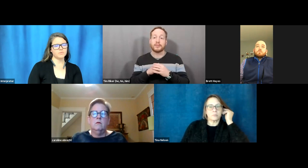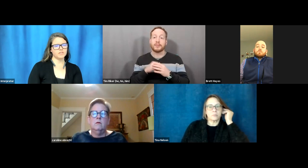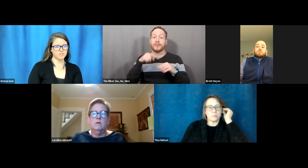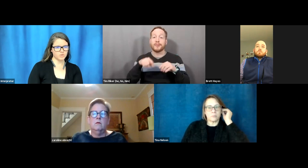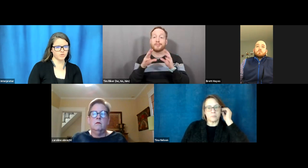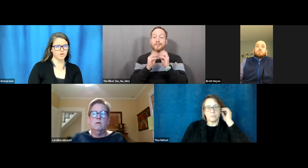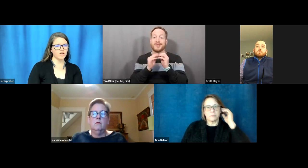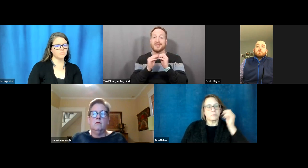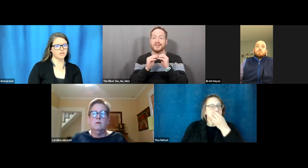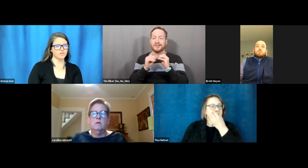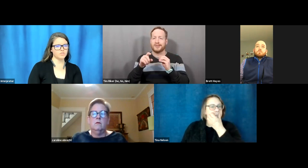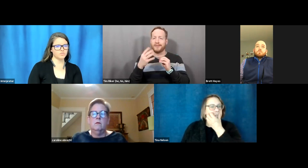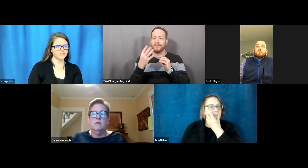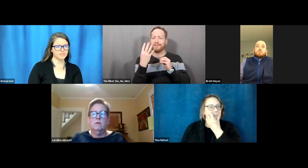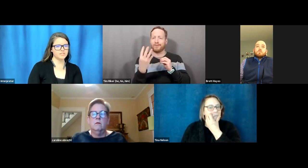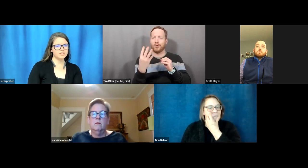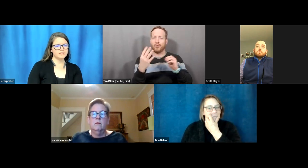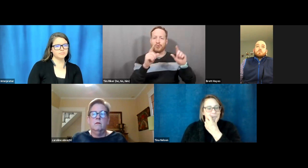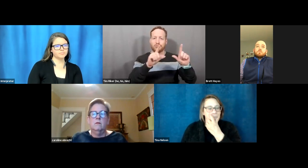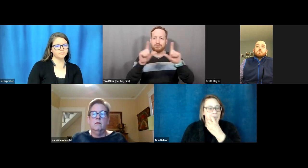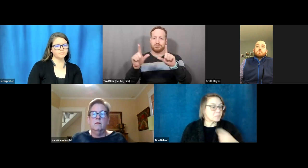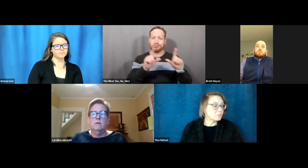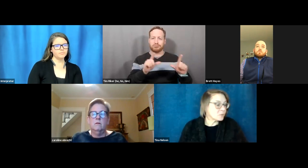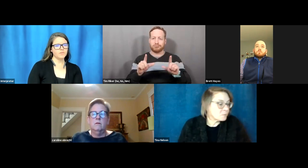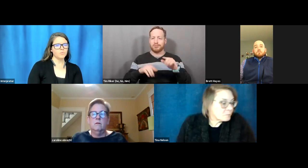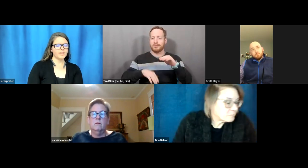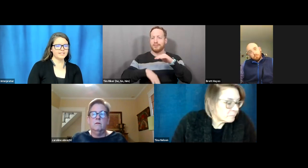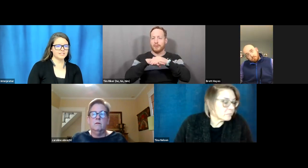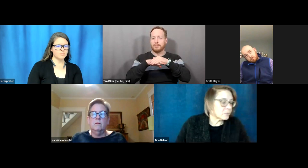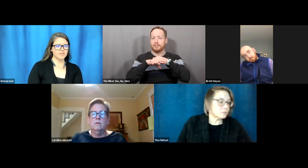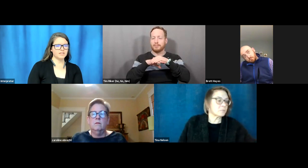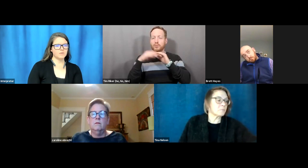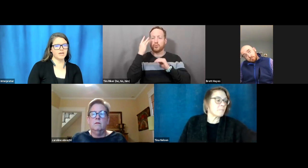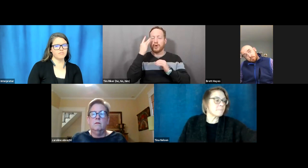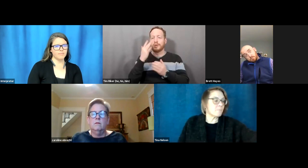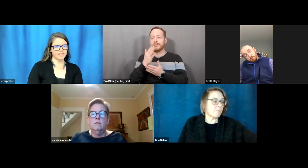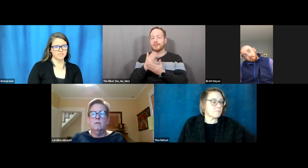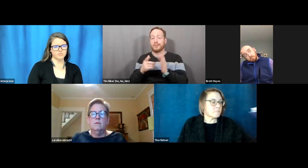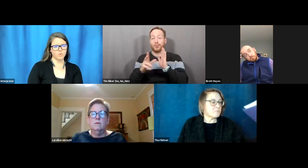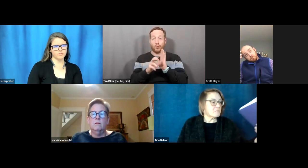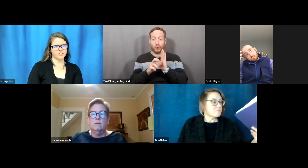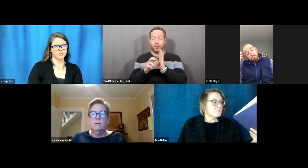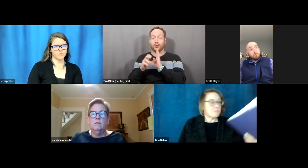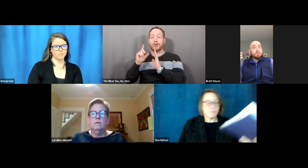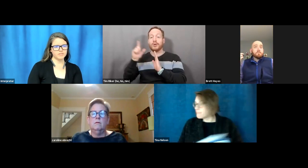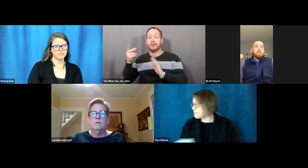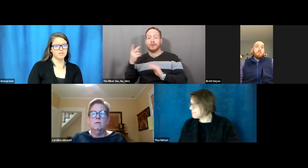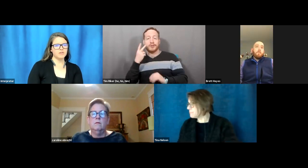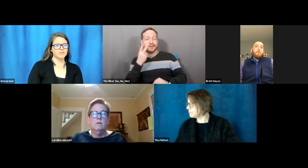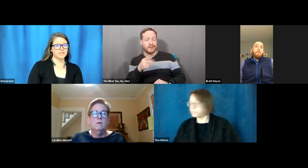an interpreter as well on the screen. We ask in the meeting that we have a max of four videos open, because